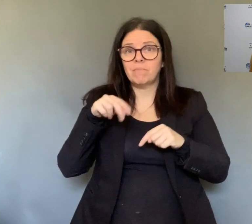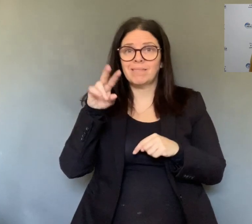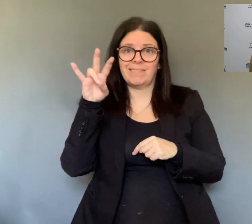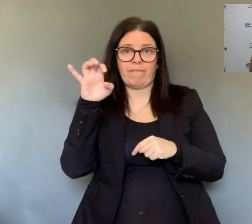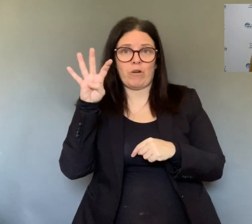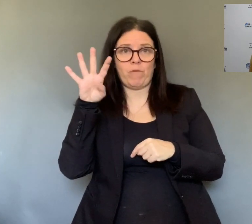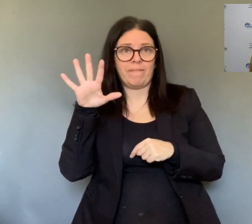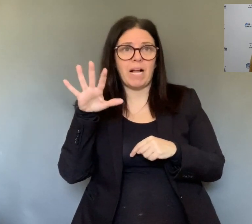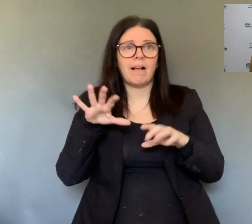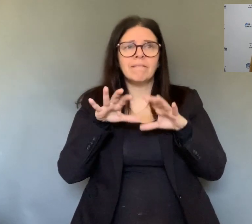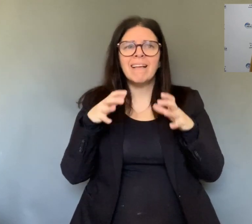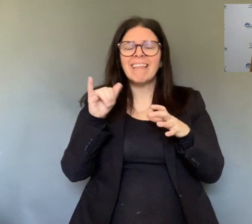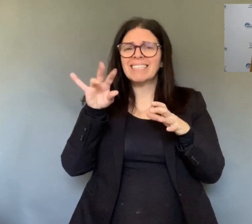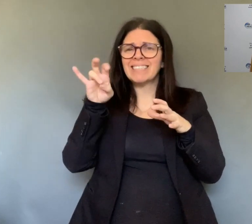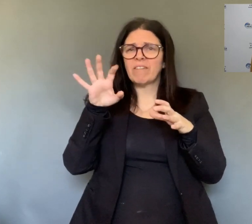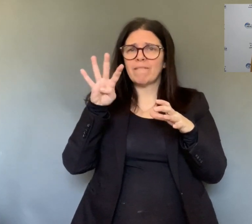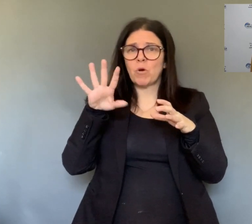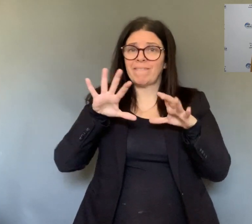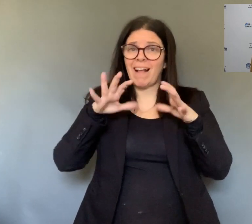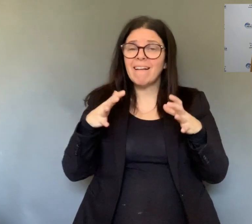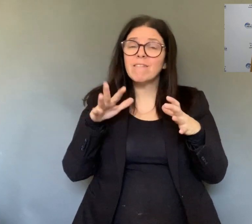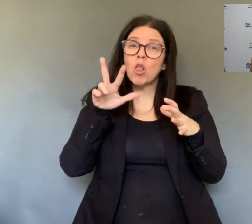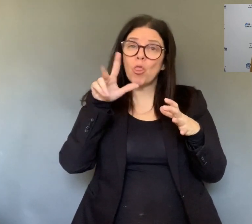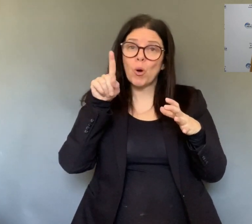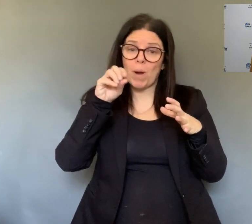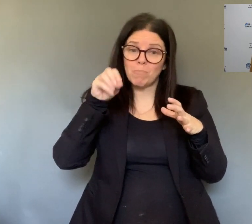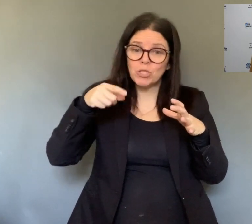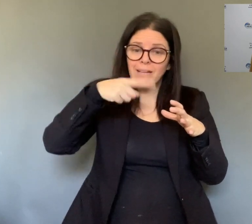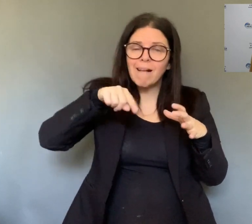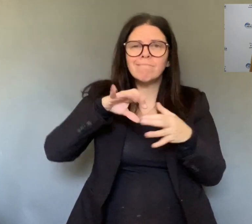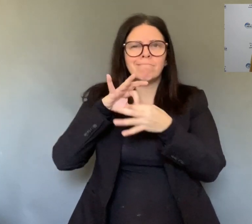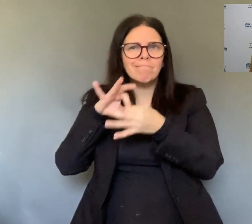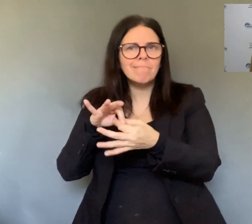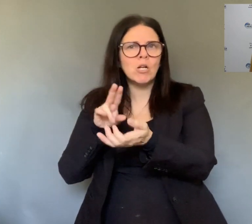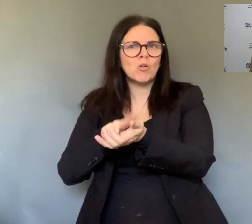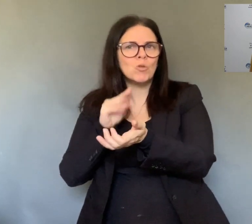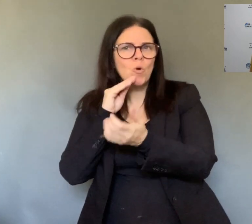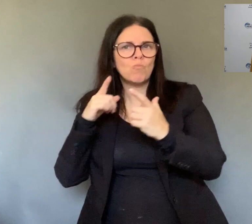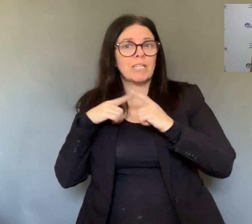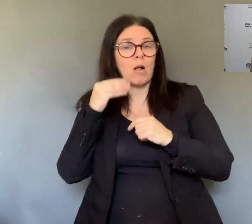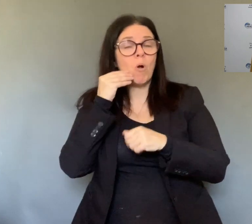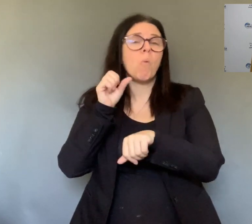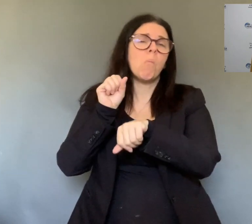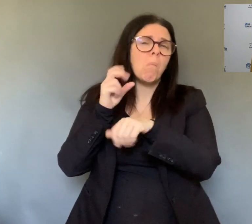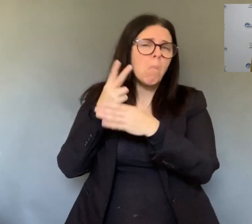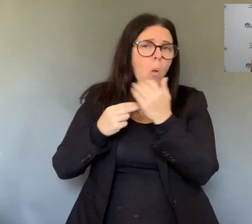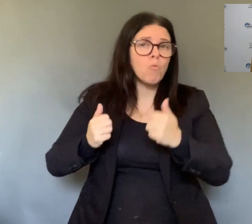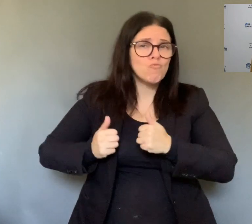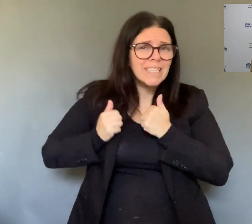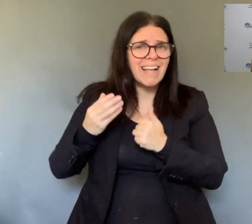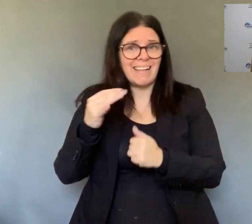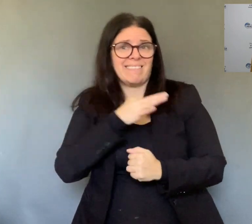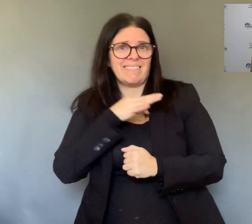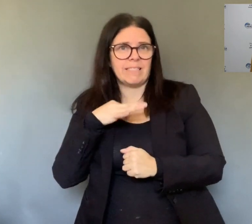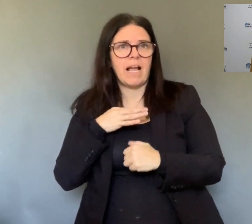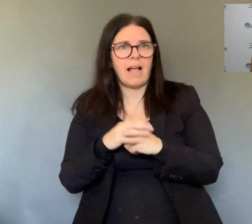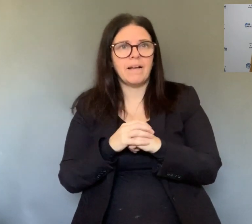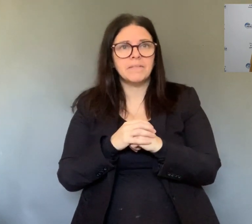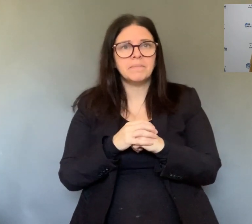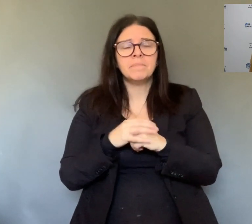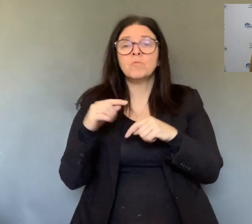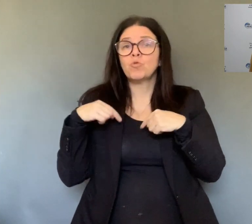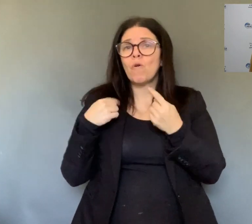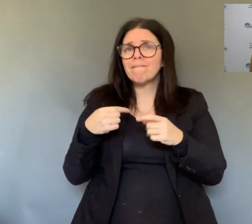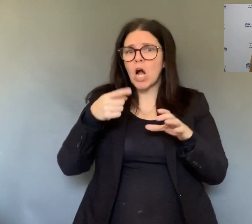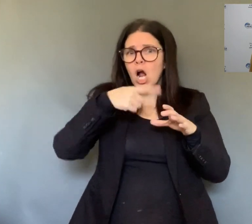Testing for COVID-19 is based on a clinical assessment. Common symptoms include fever, a new or worsening cough,